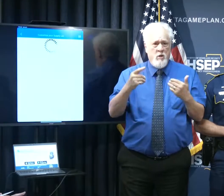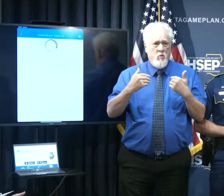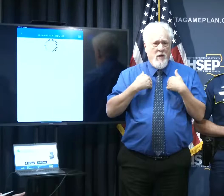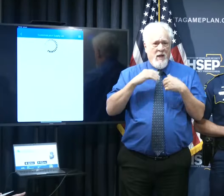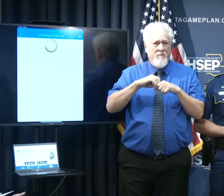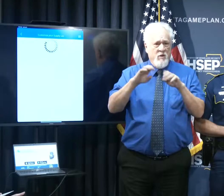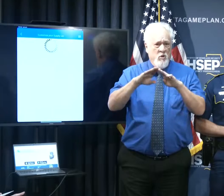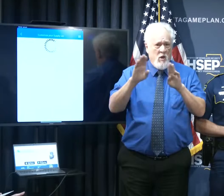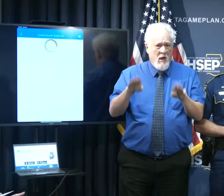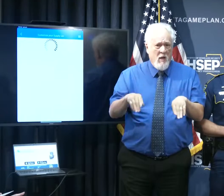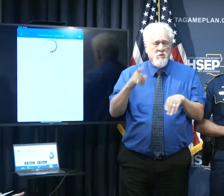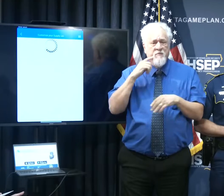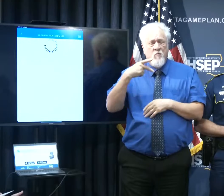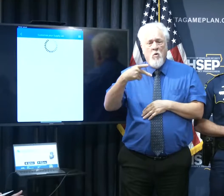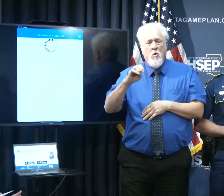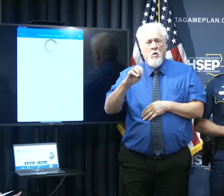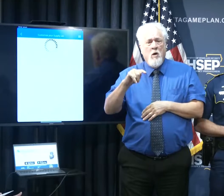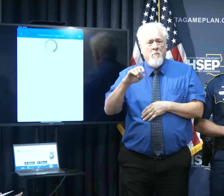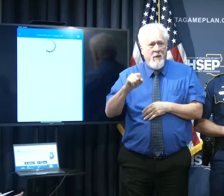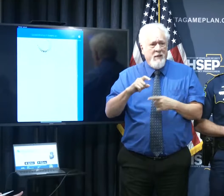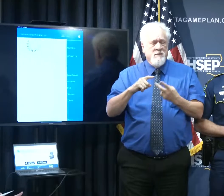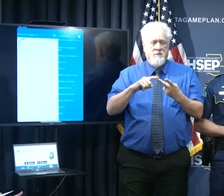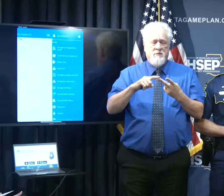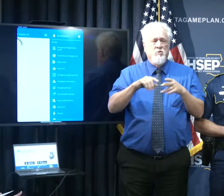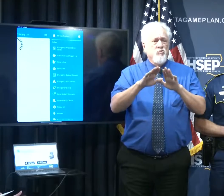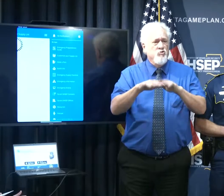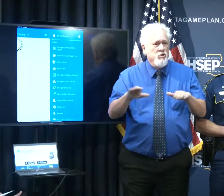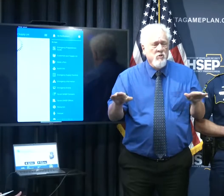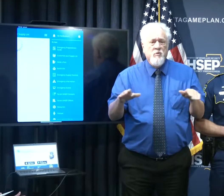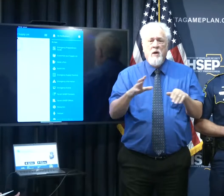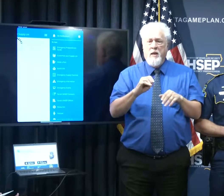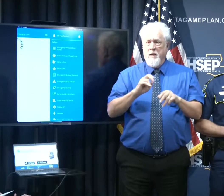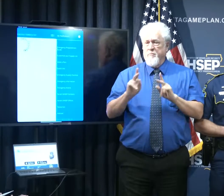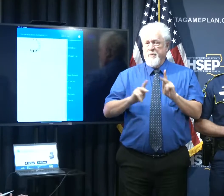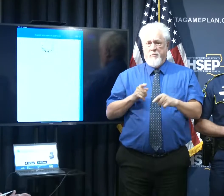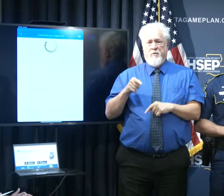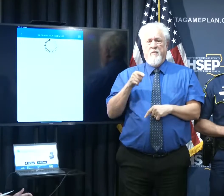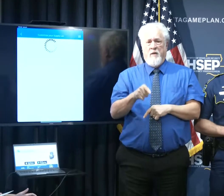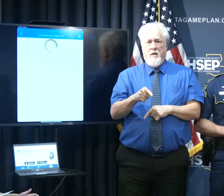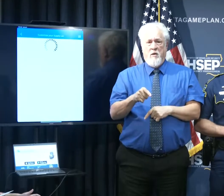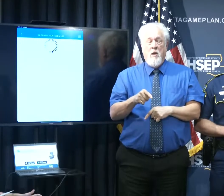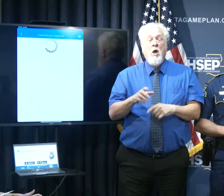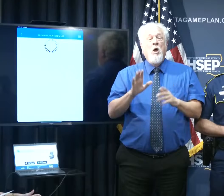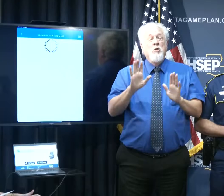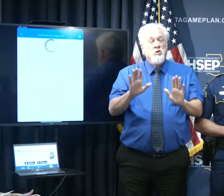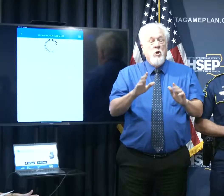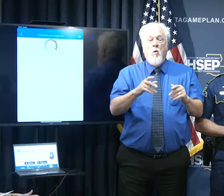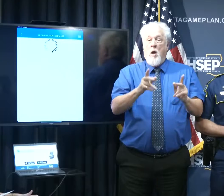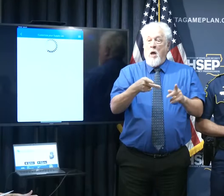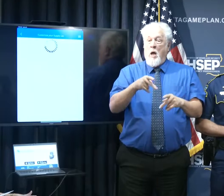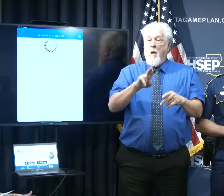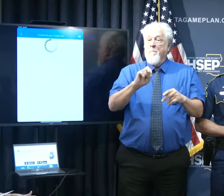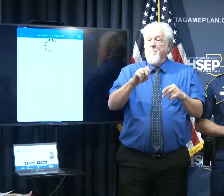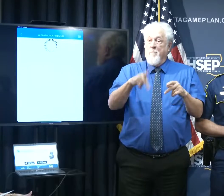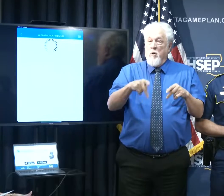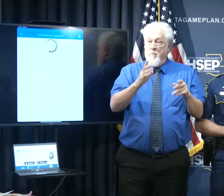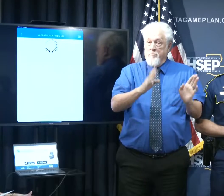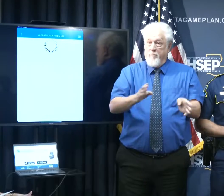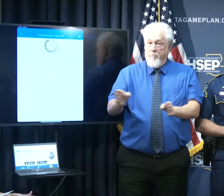your household as far as pets and children and personnel. So it's a preparation app. Then